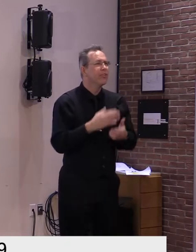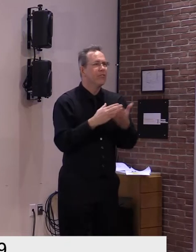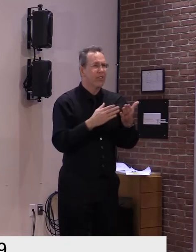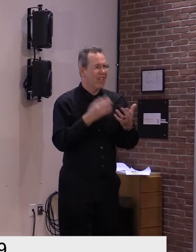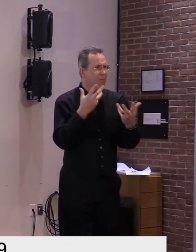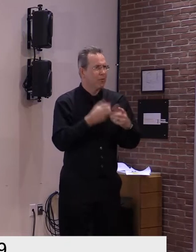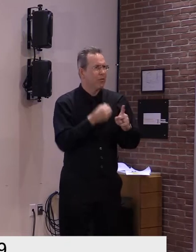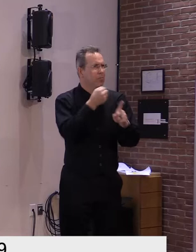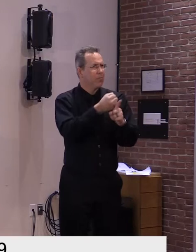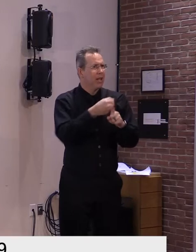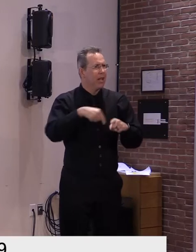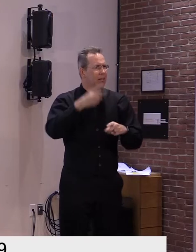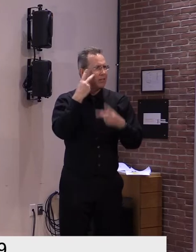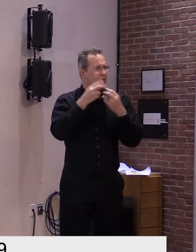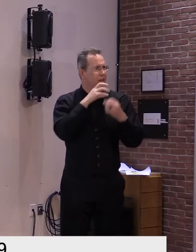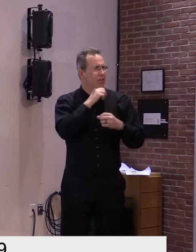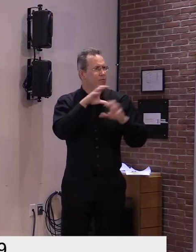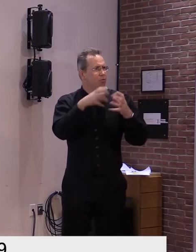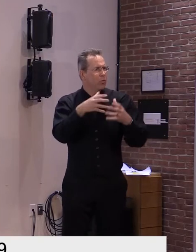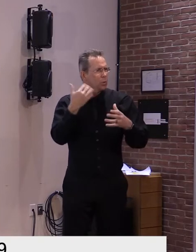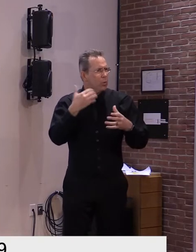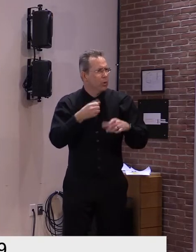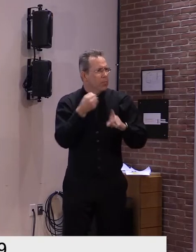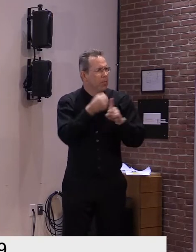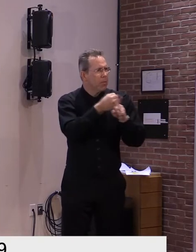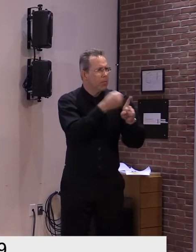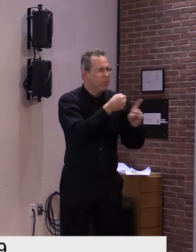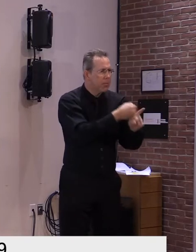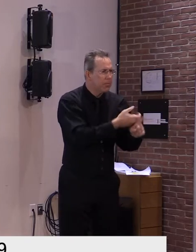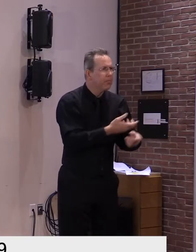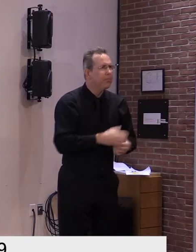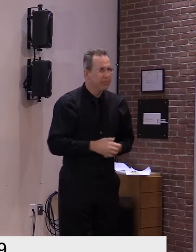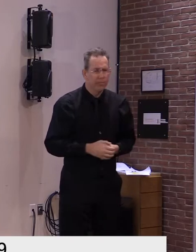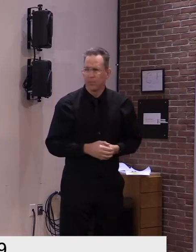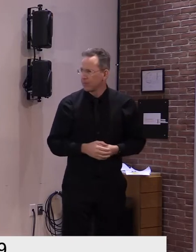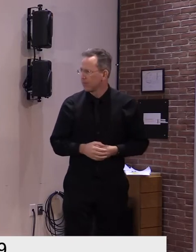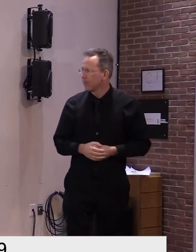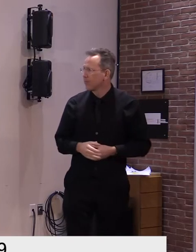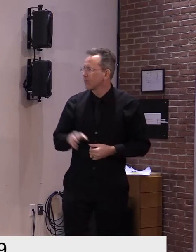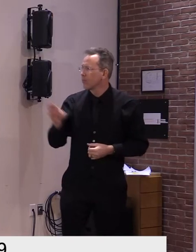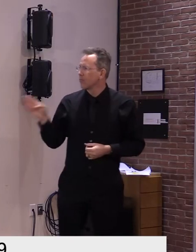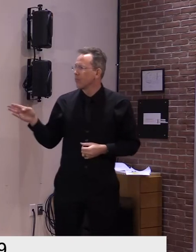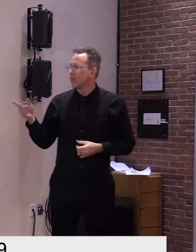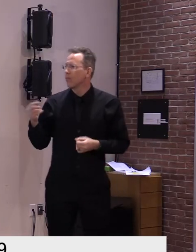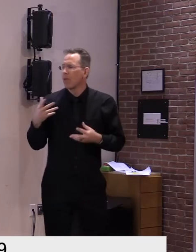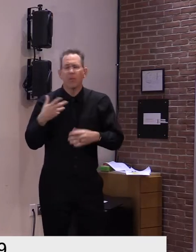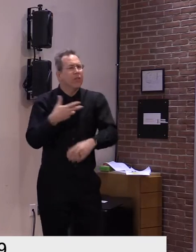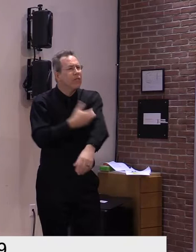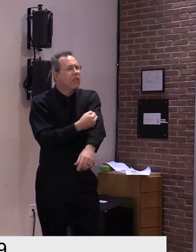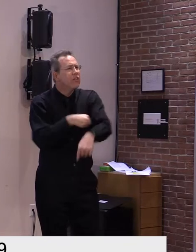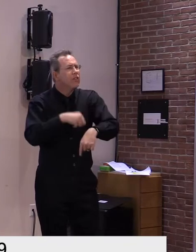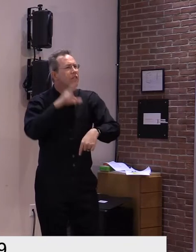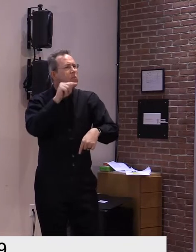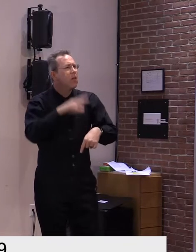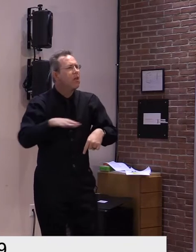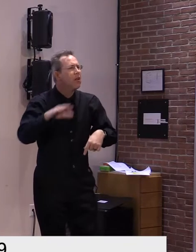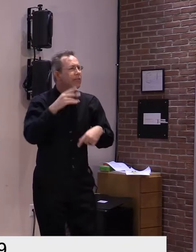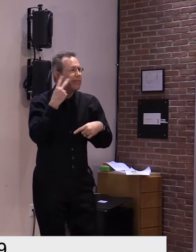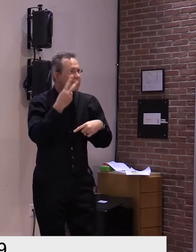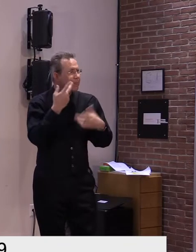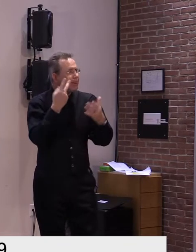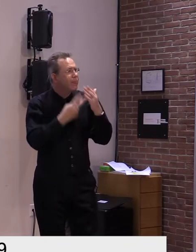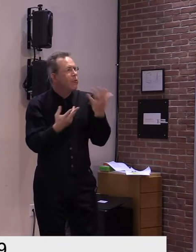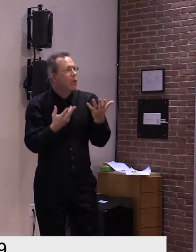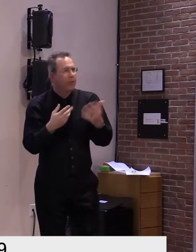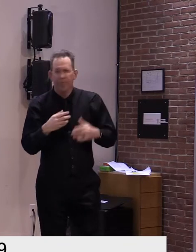early uptake percentages indicate a strong performance and bode well for Vermont in the weeks and months